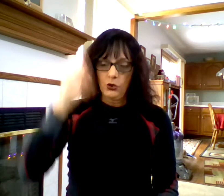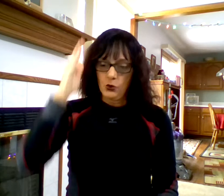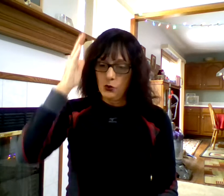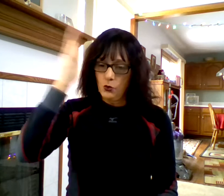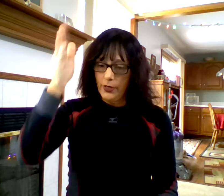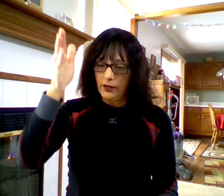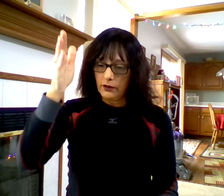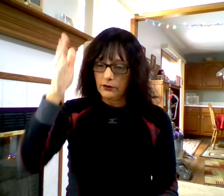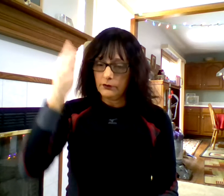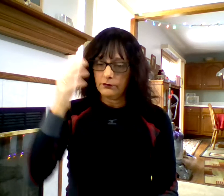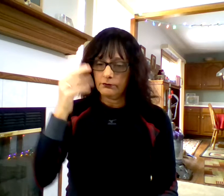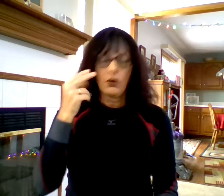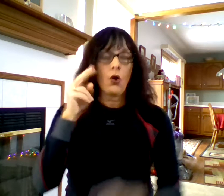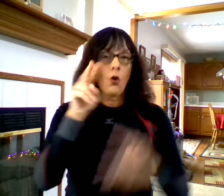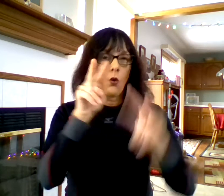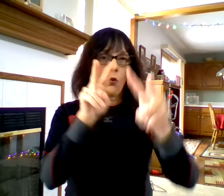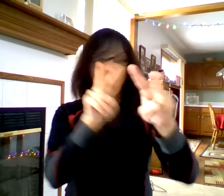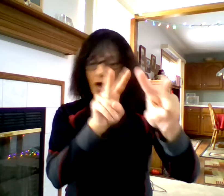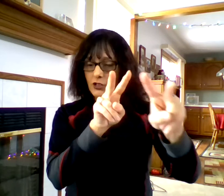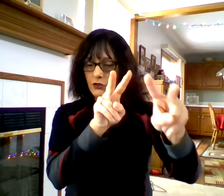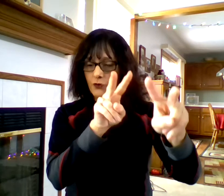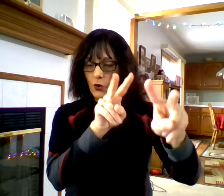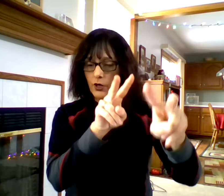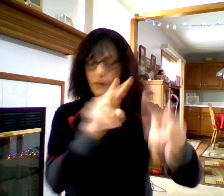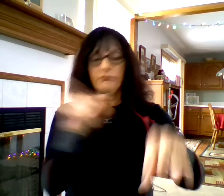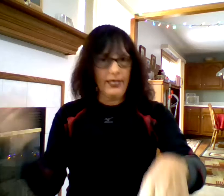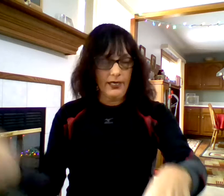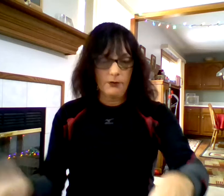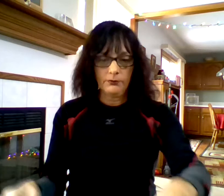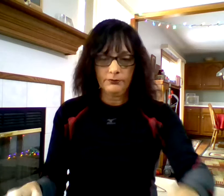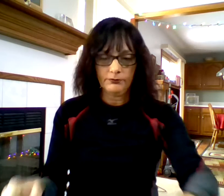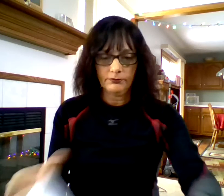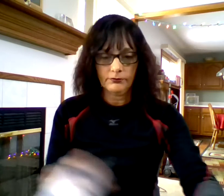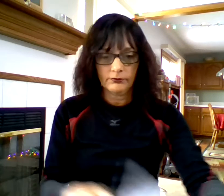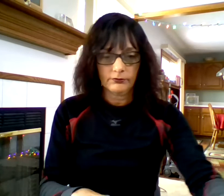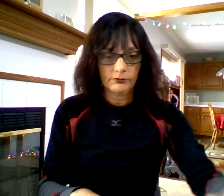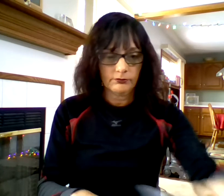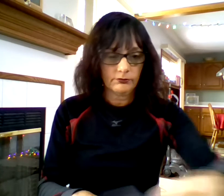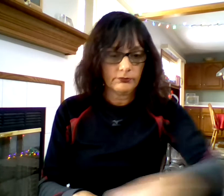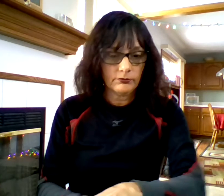you will watch for him.